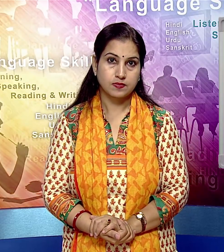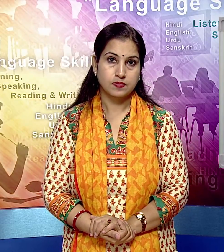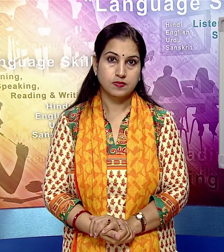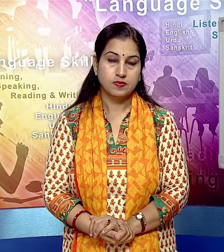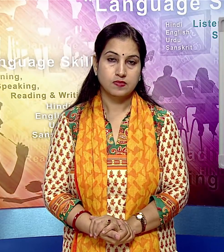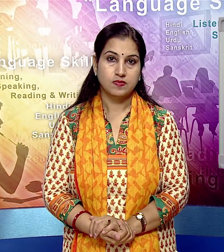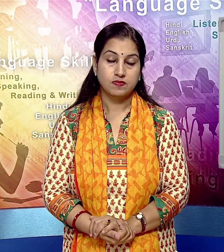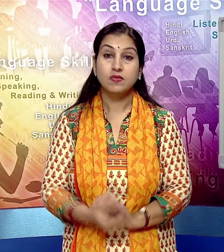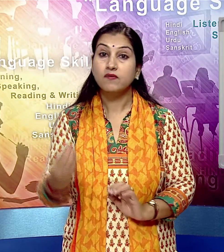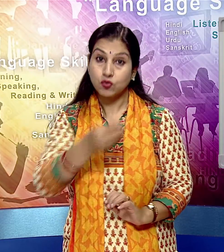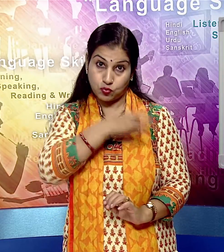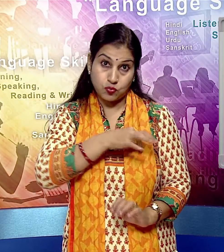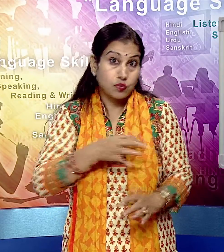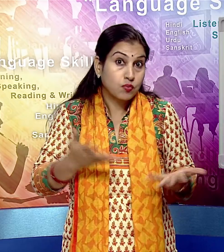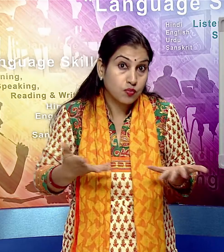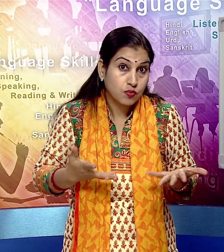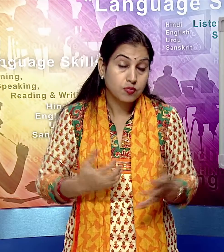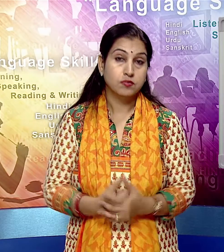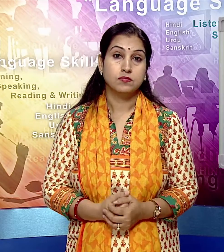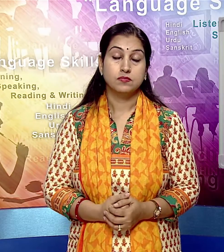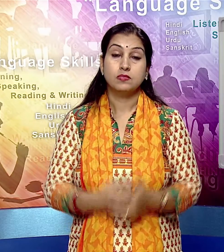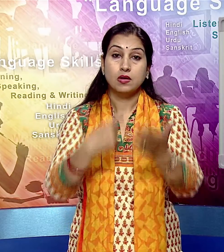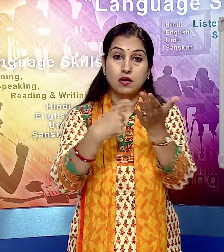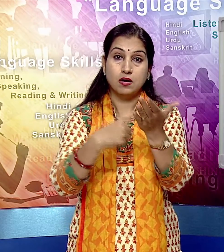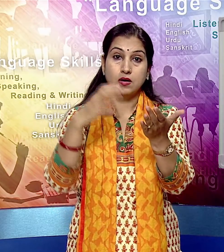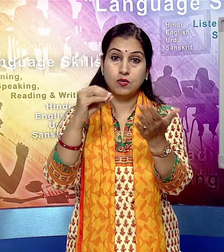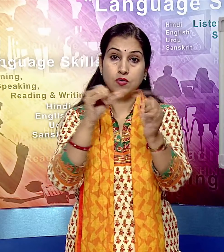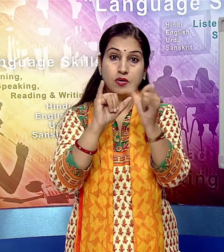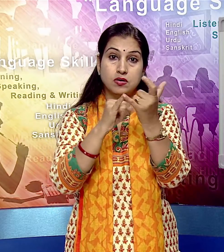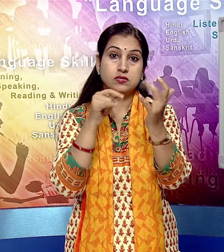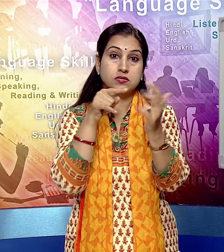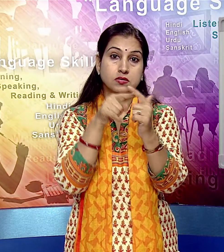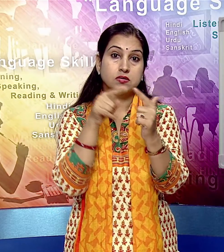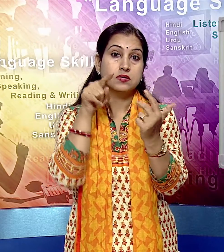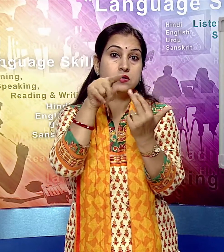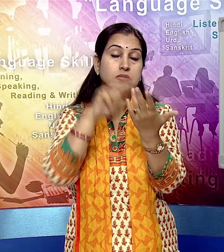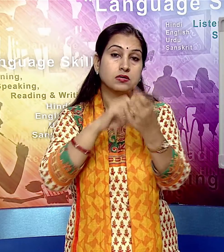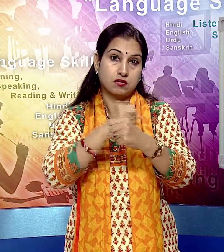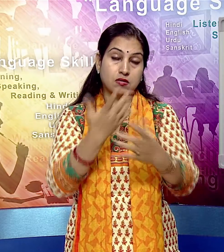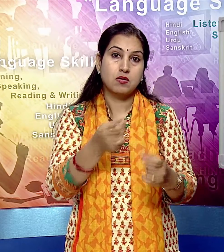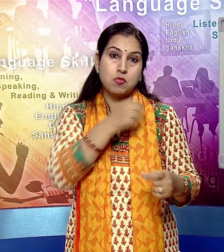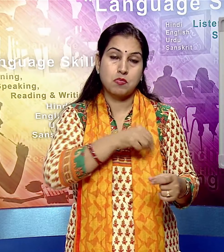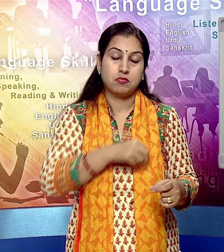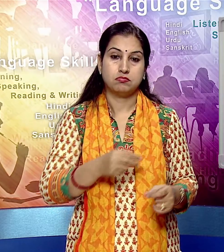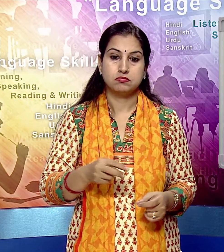Few of the advantages of roasting are: it adds variety to the meals.